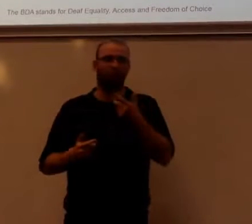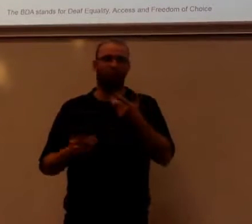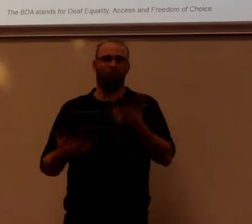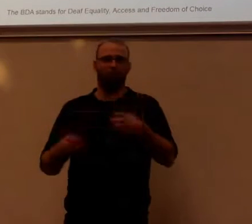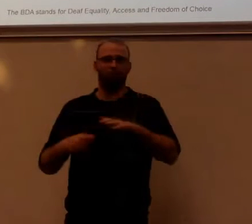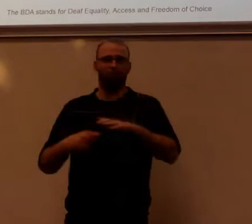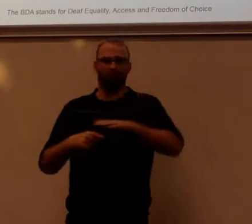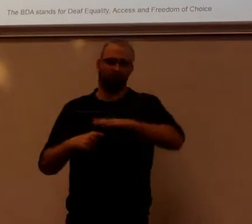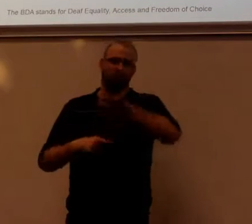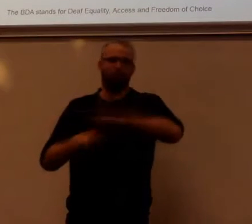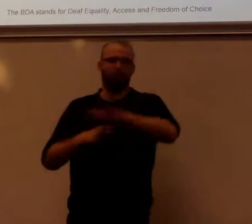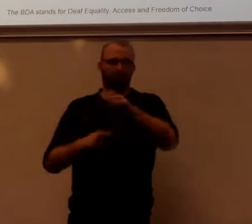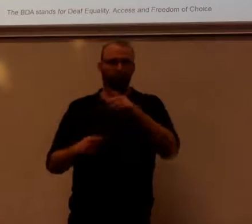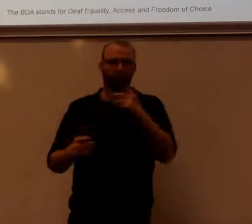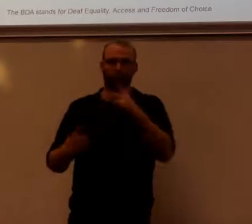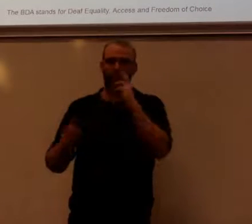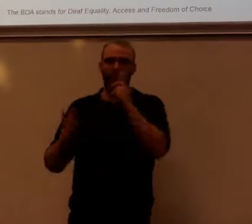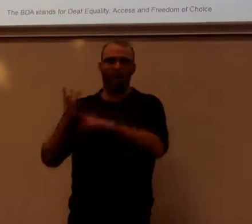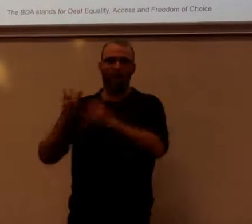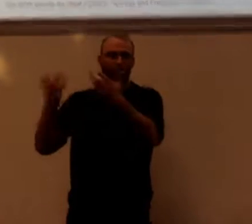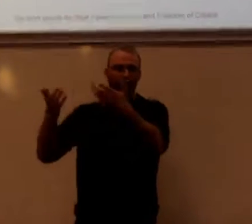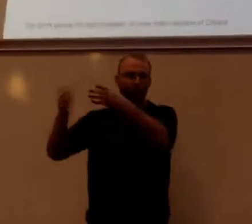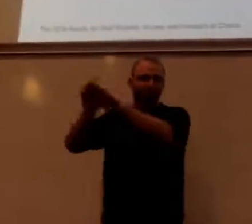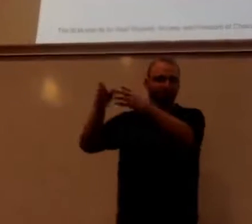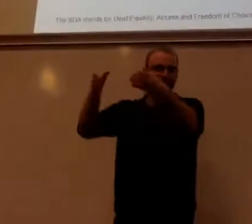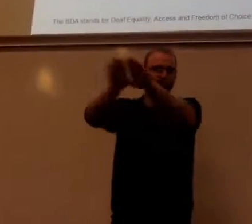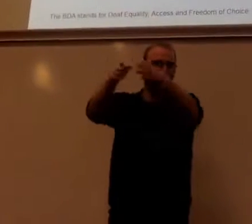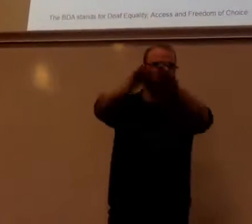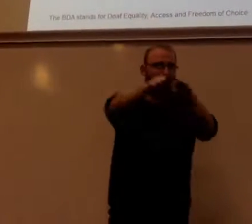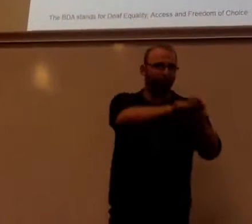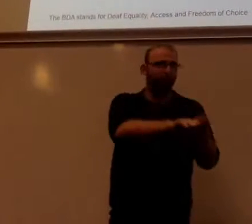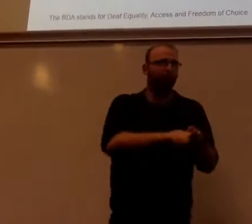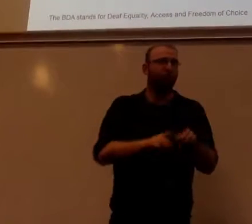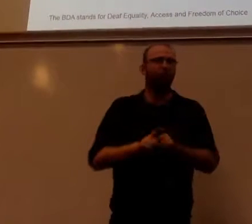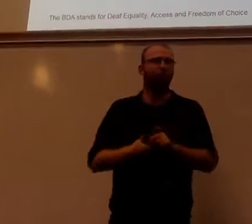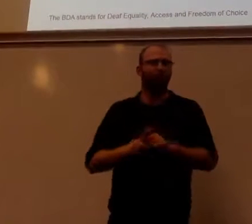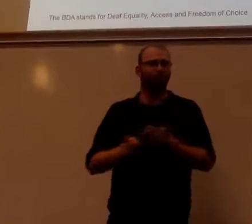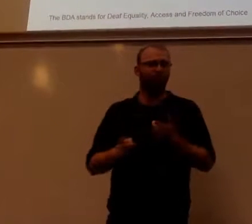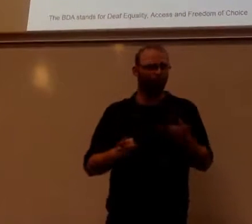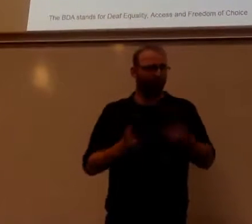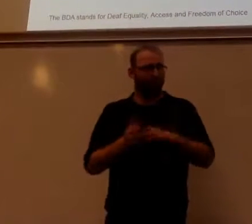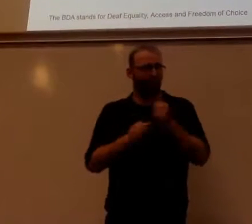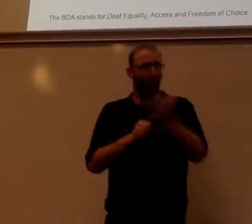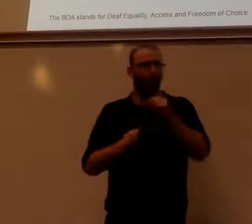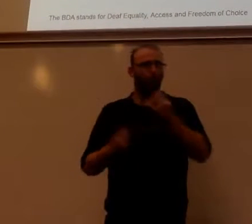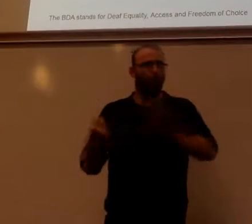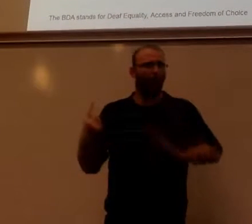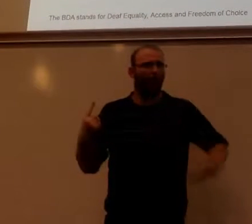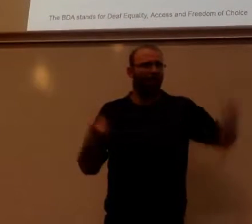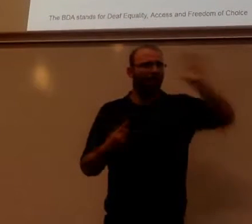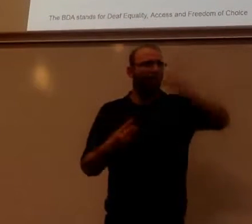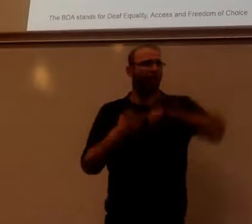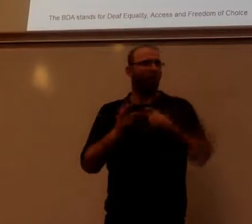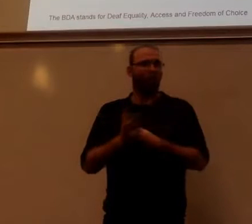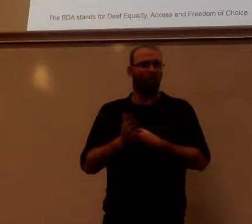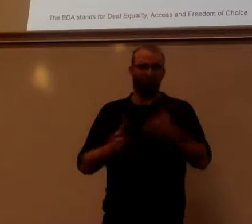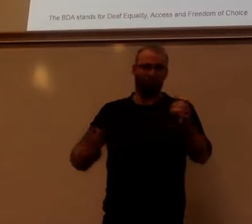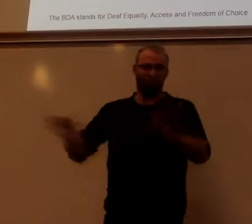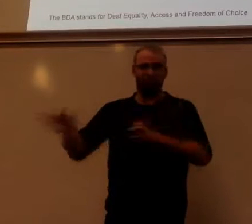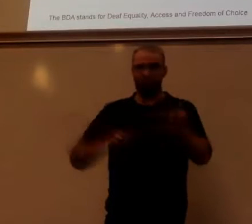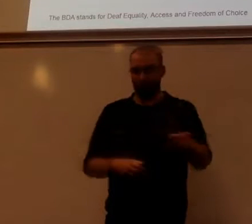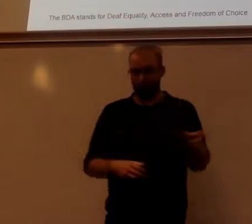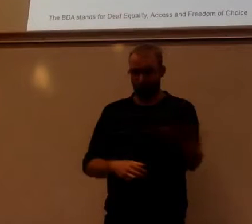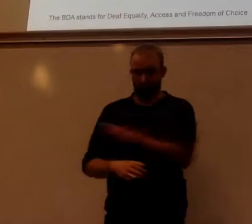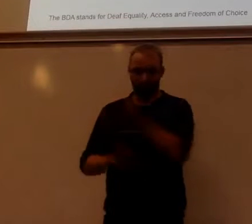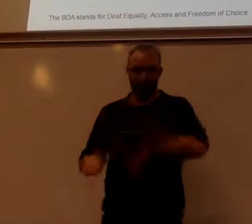I'd like to ask you both, you'll be aware that you see a lot of deaf clubs within the deaf community are closing. So